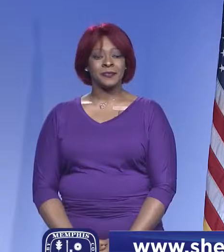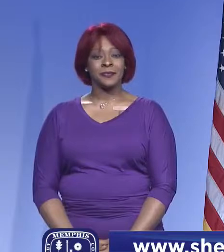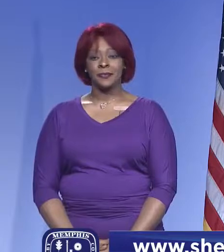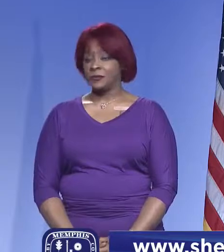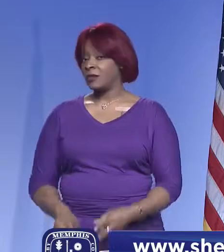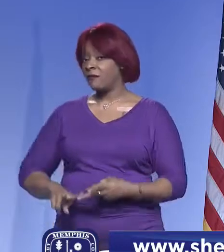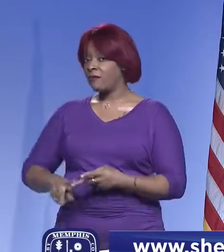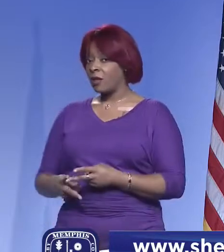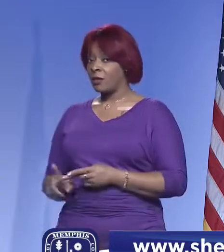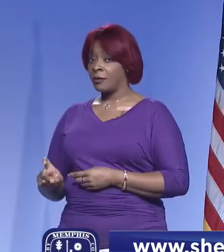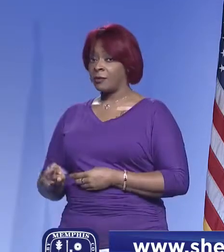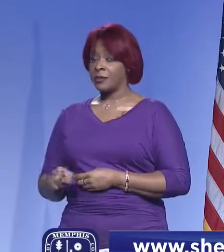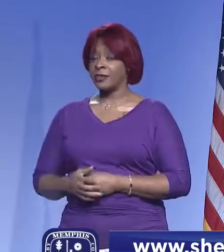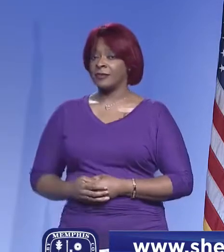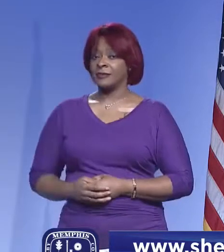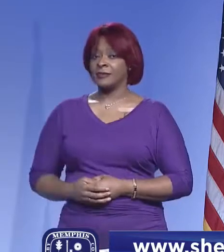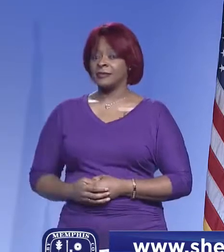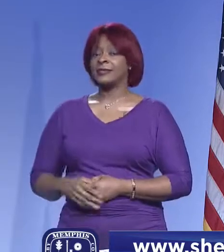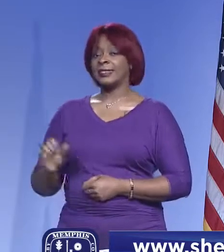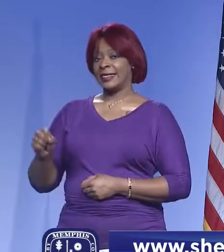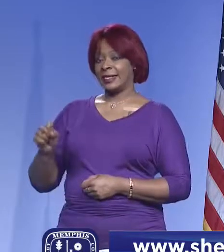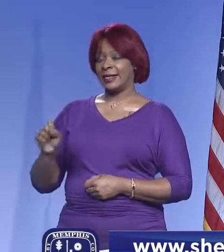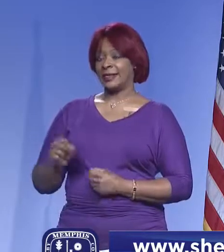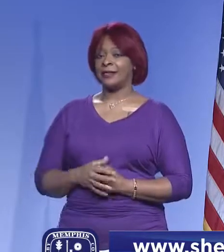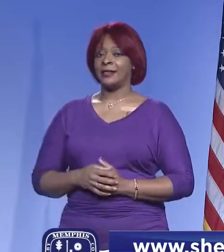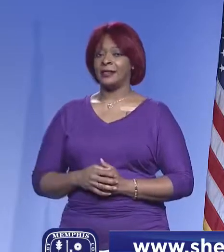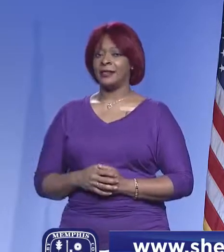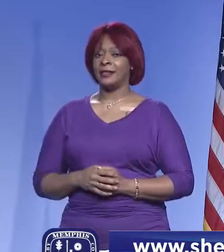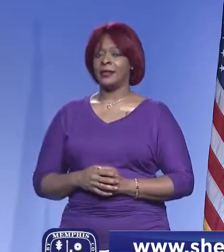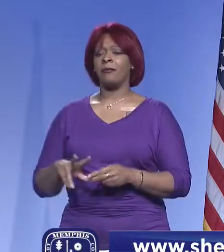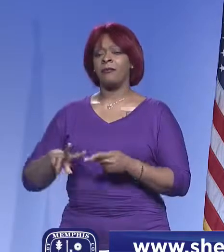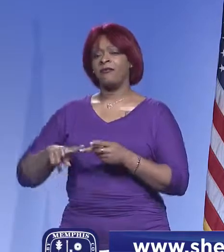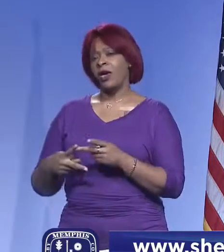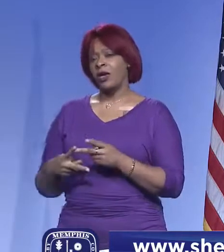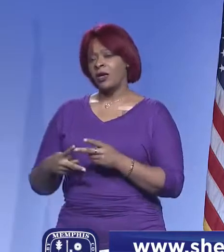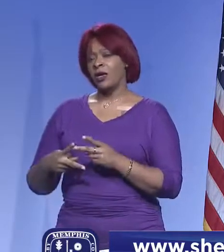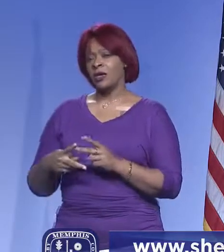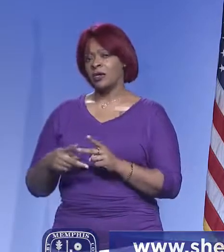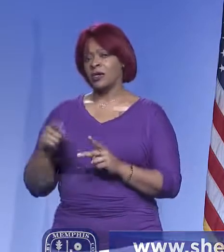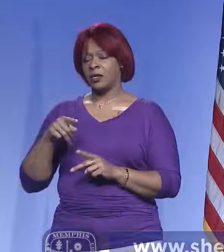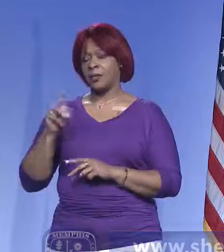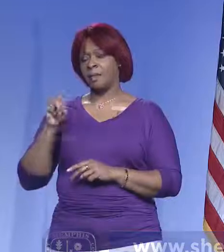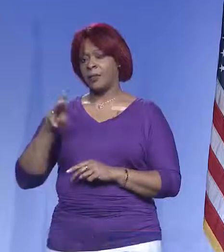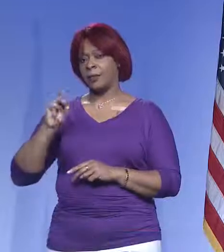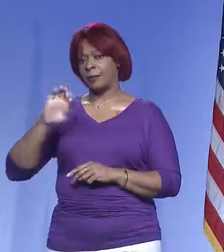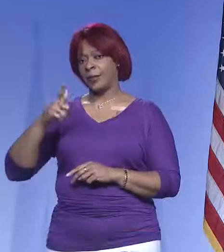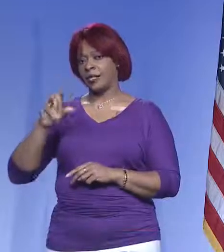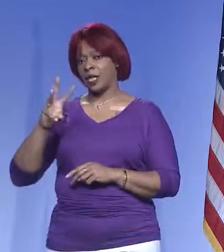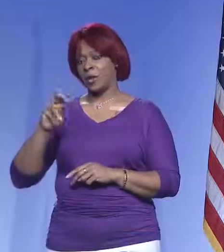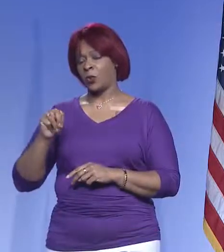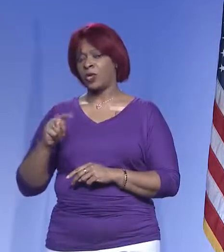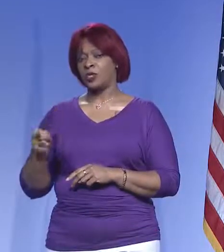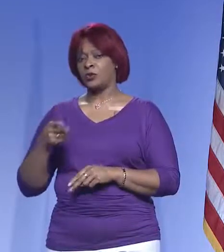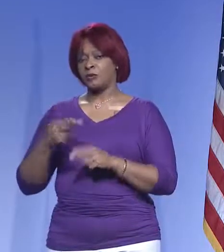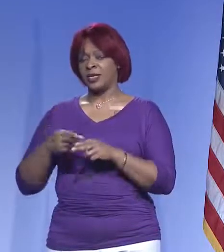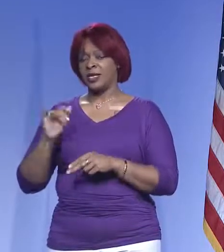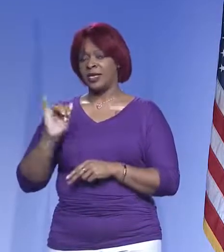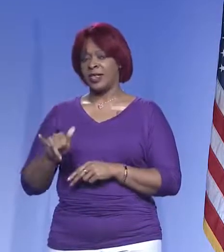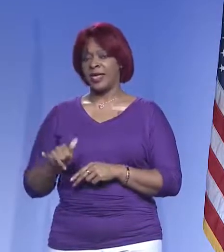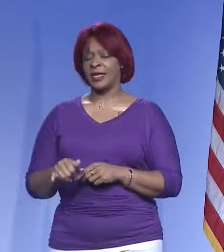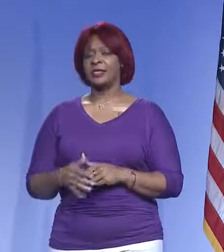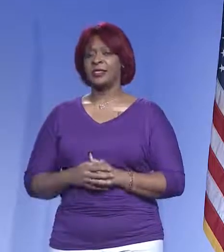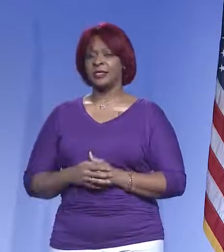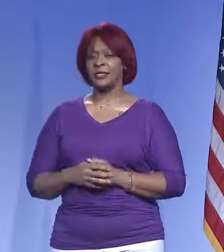Was there a follow-up? Yes, and my follow-up will go to Mr. McGowen. You might have said this, and so